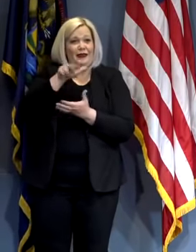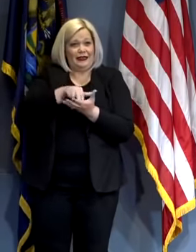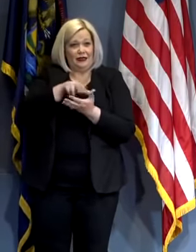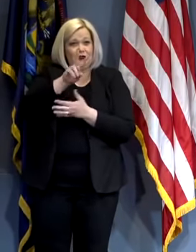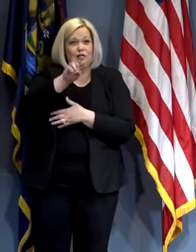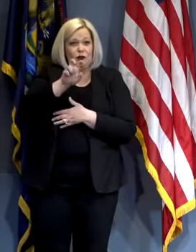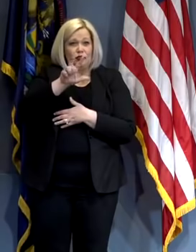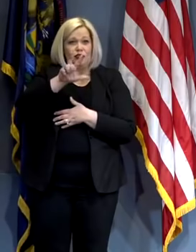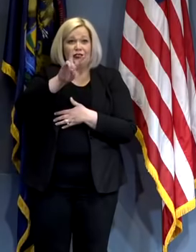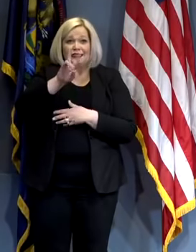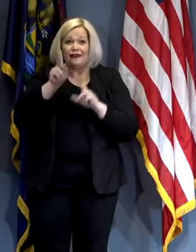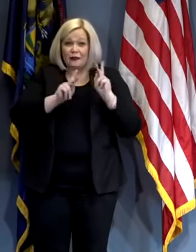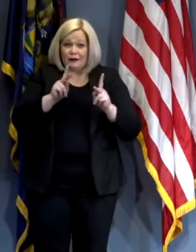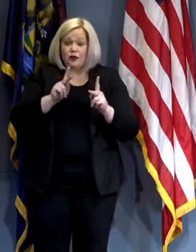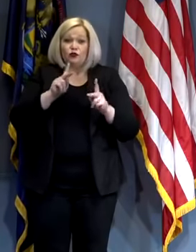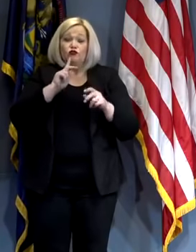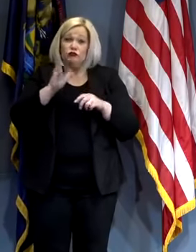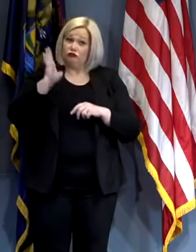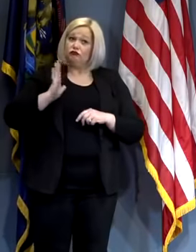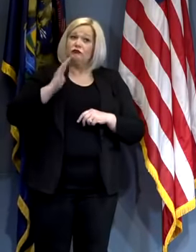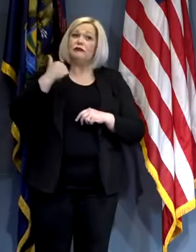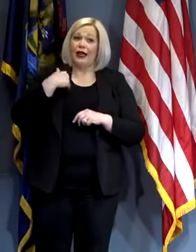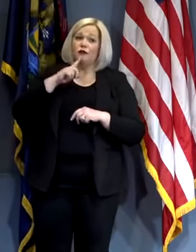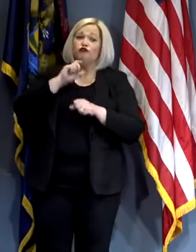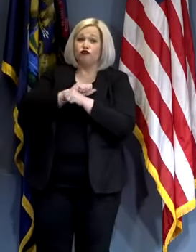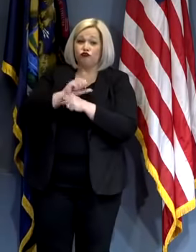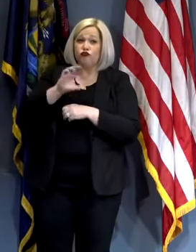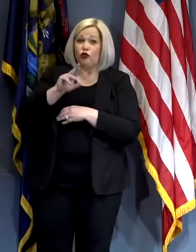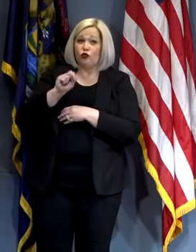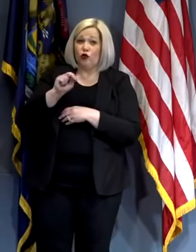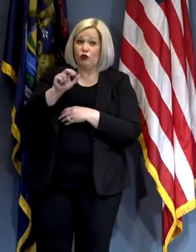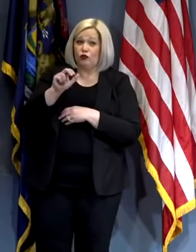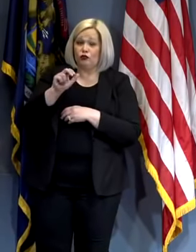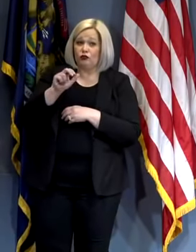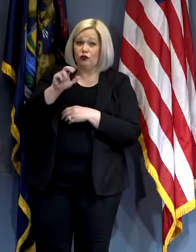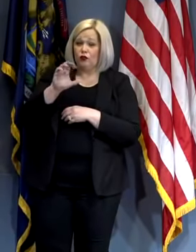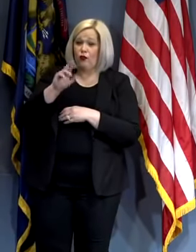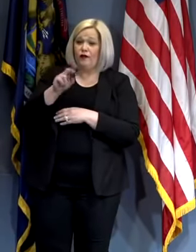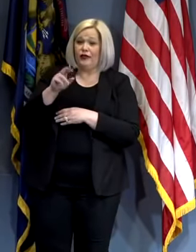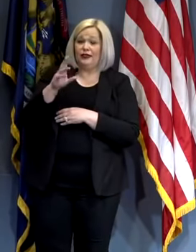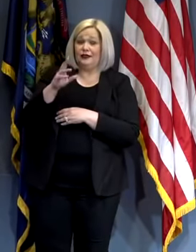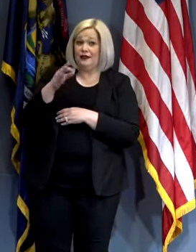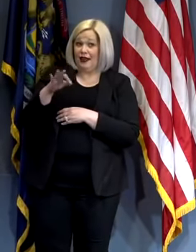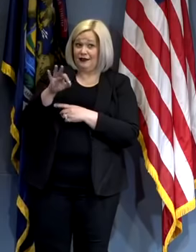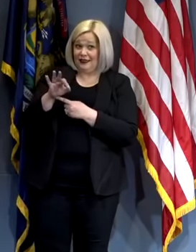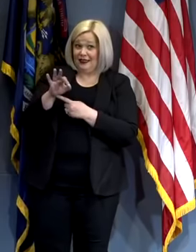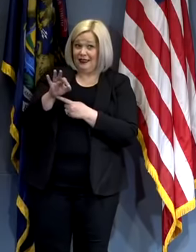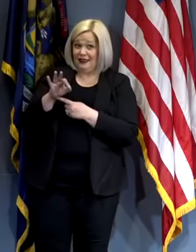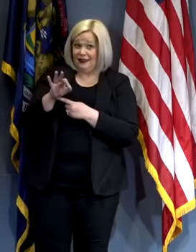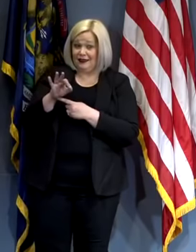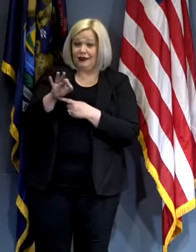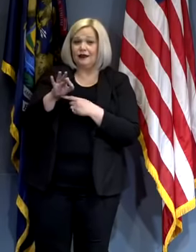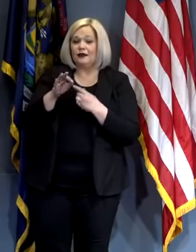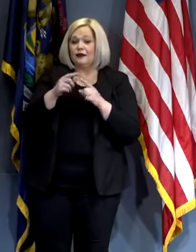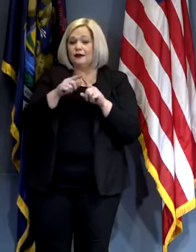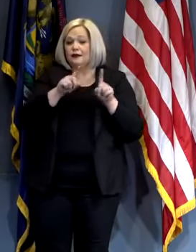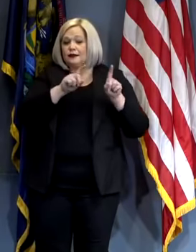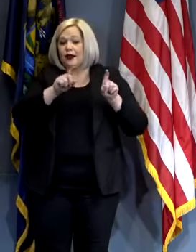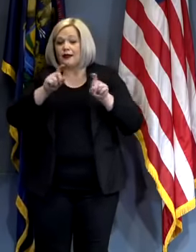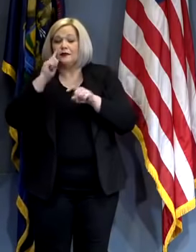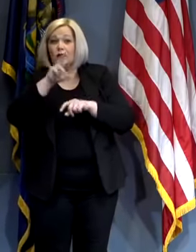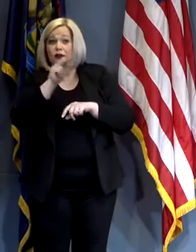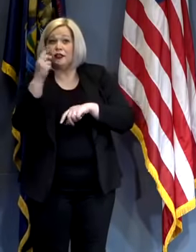3,237 people who we know tested positive for the disease have recovered from the disease 30 days after being